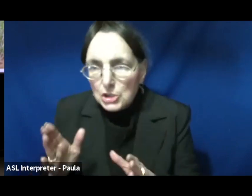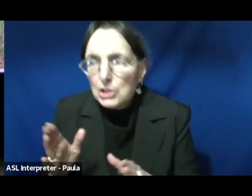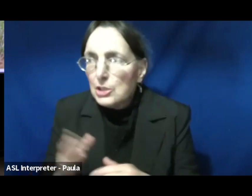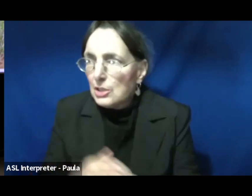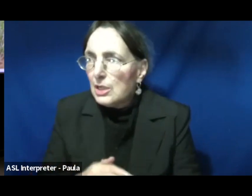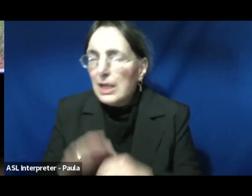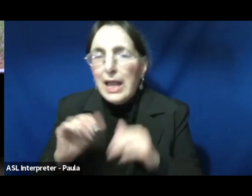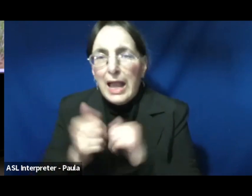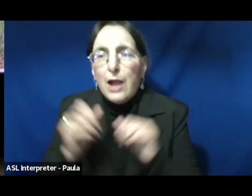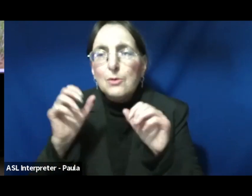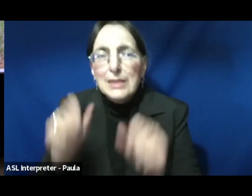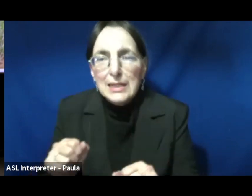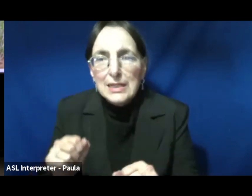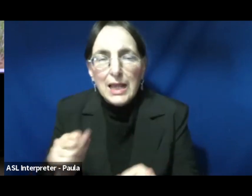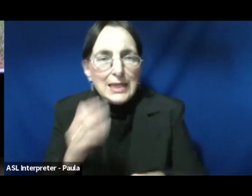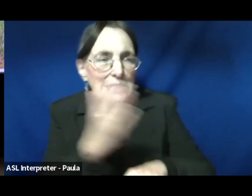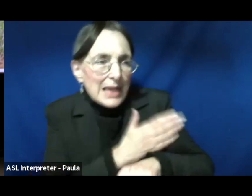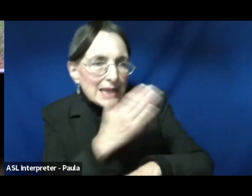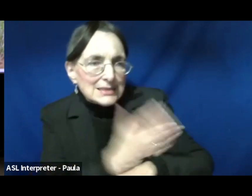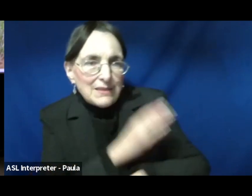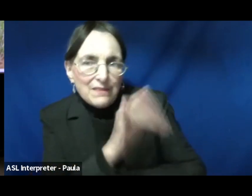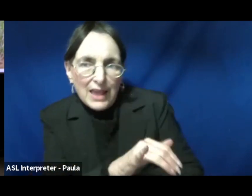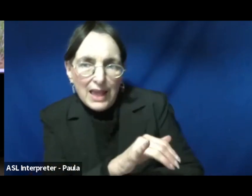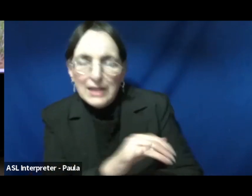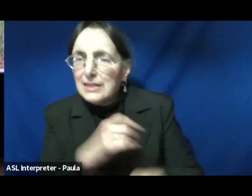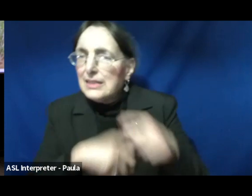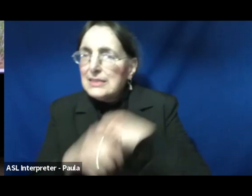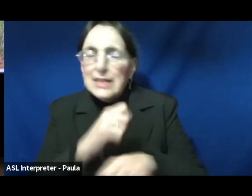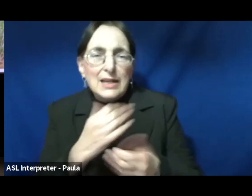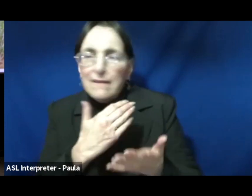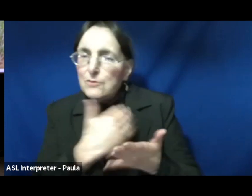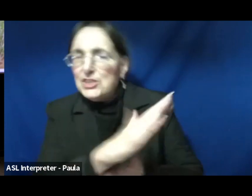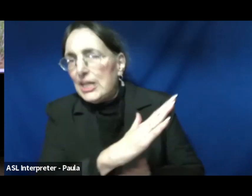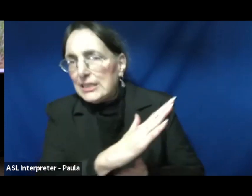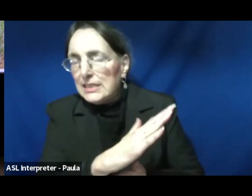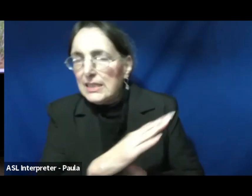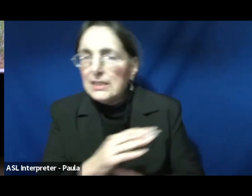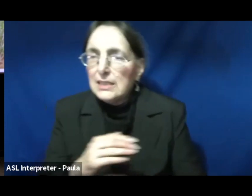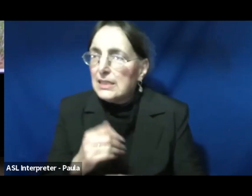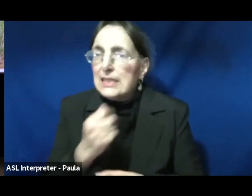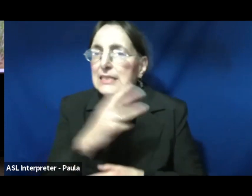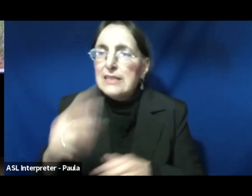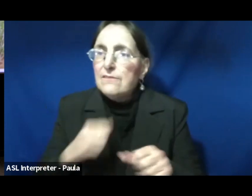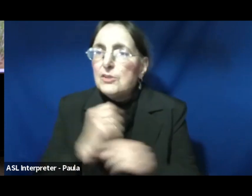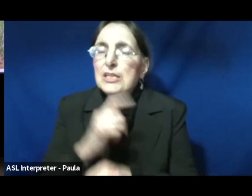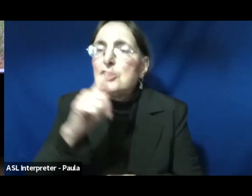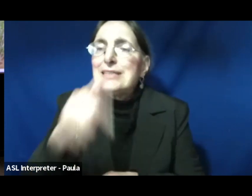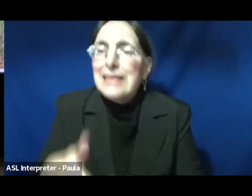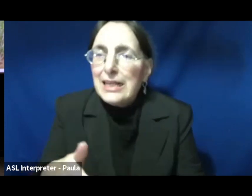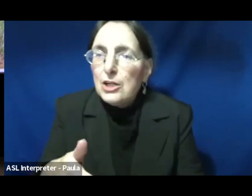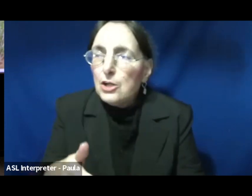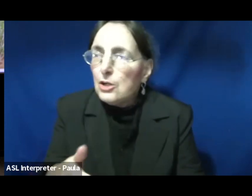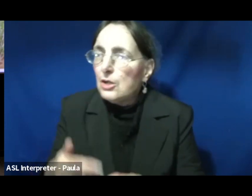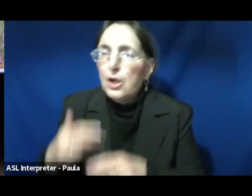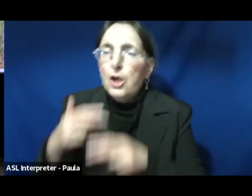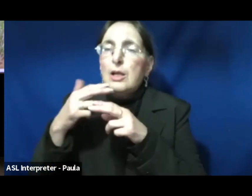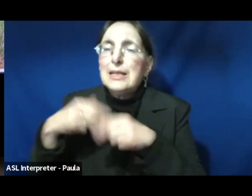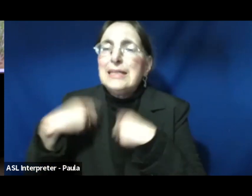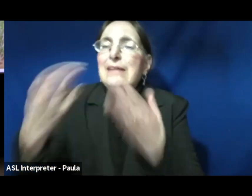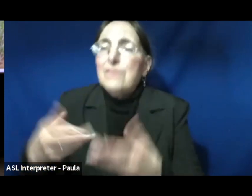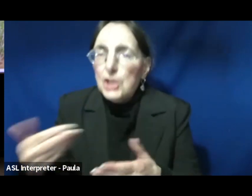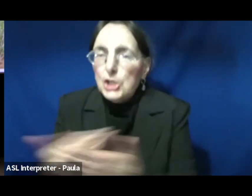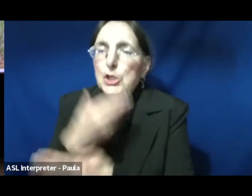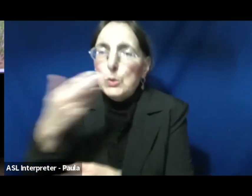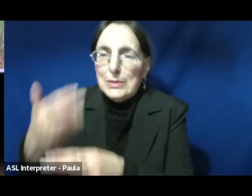can I enhance them instead of rejecting them and then after a few years recasting them as something new? Okay?